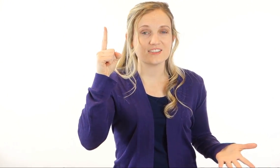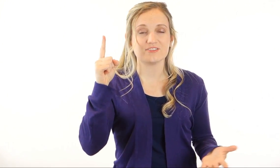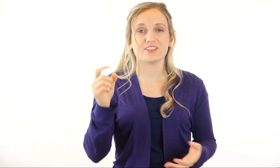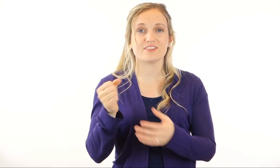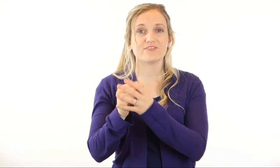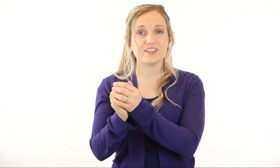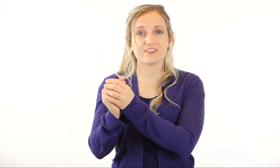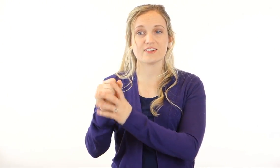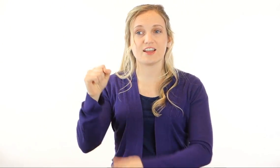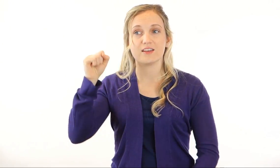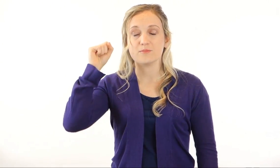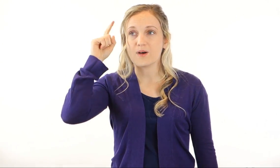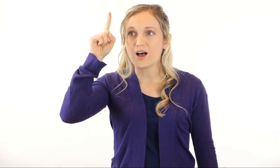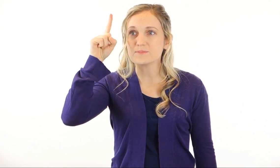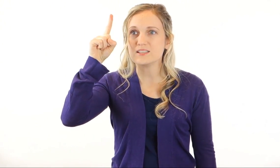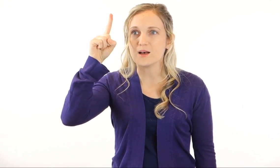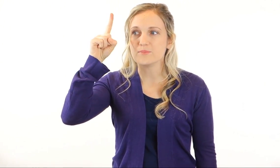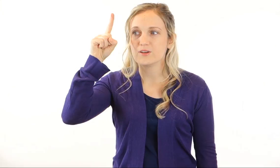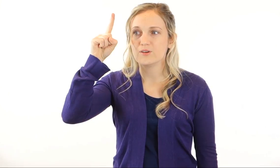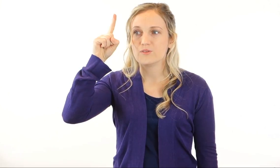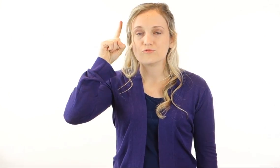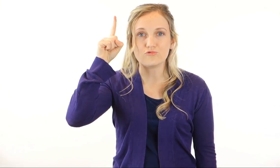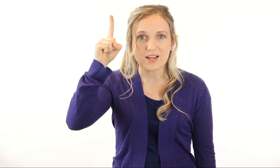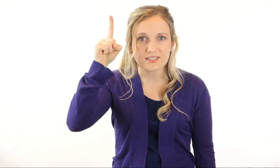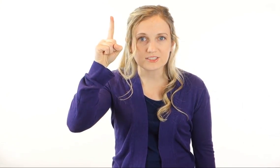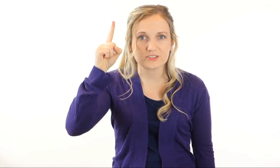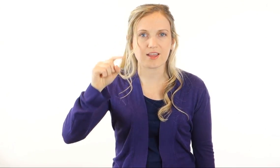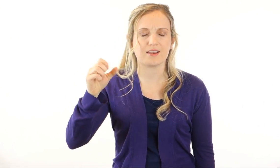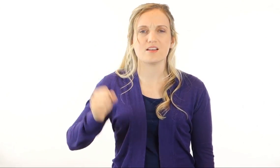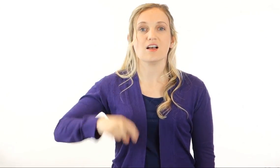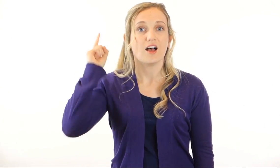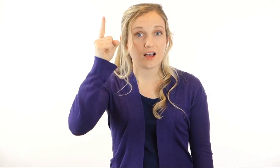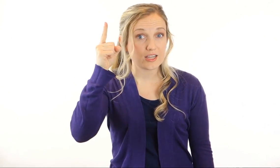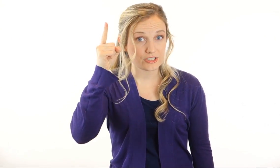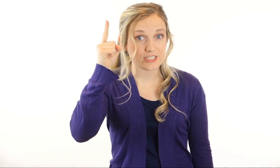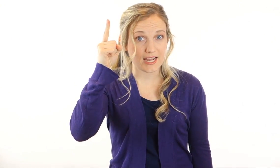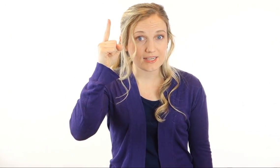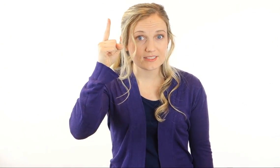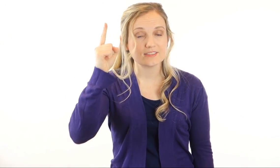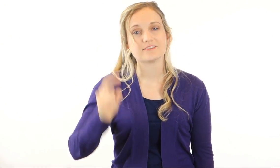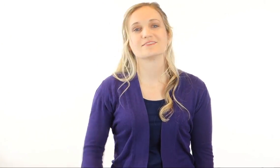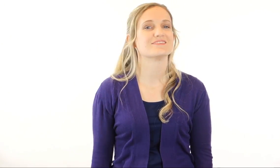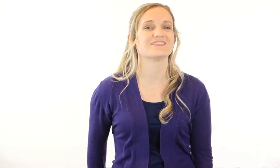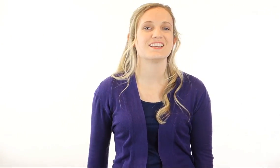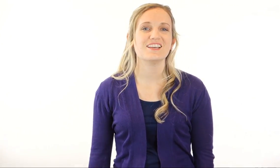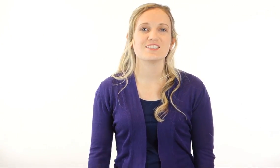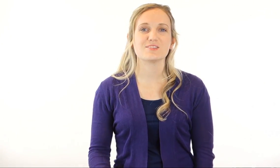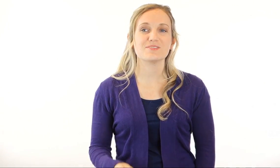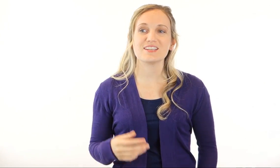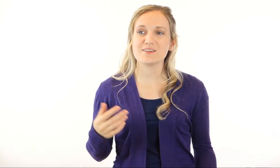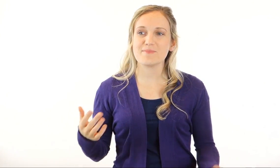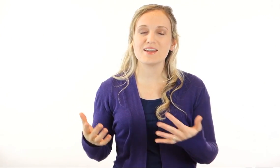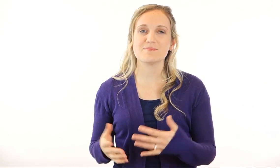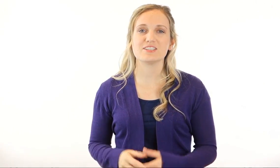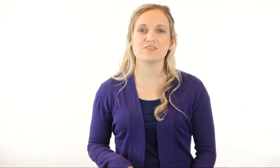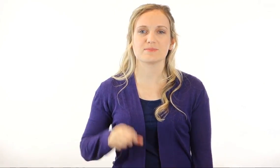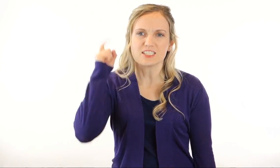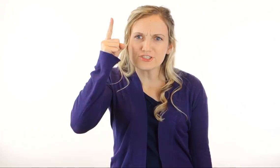Understand. Take your finger and it pops up right next to your head. Understand? So when I get mad at my children, I'm like,